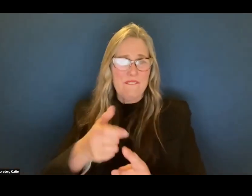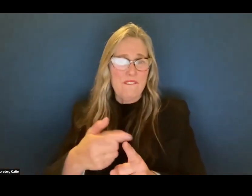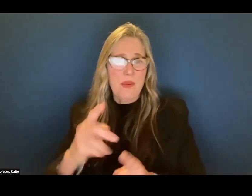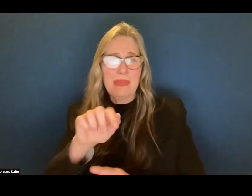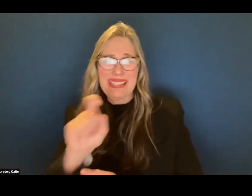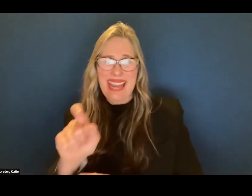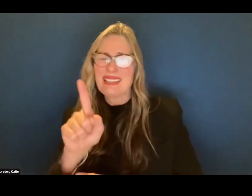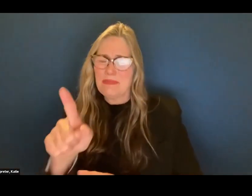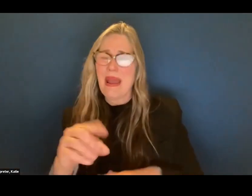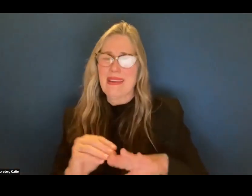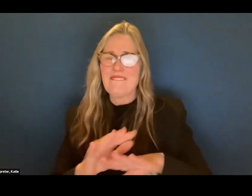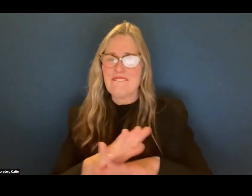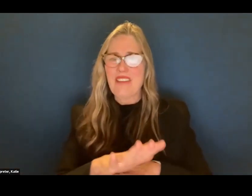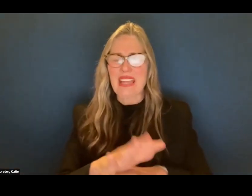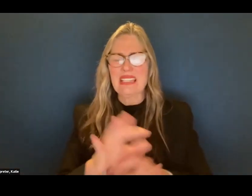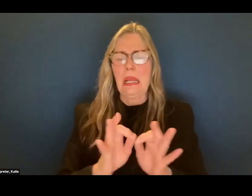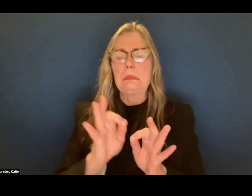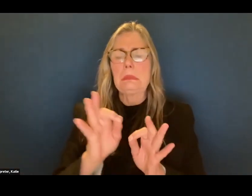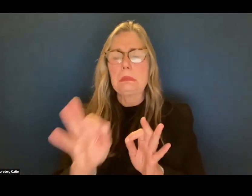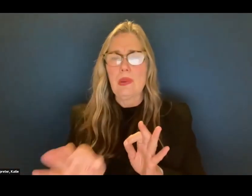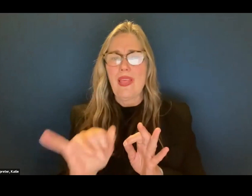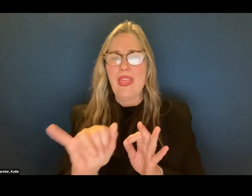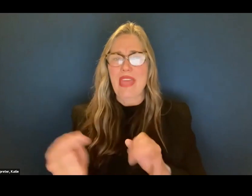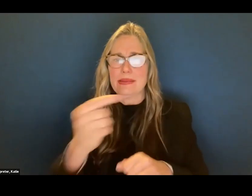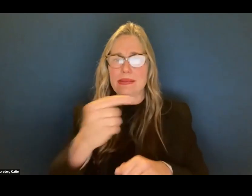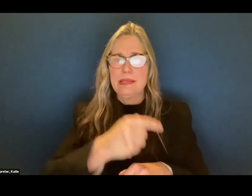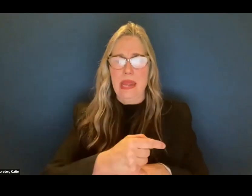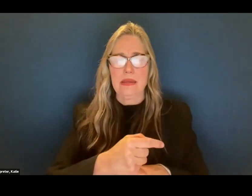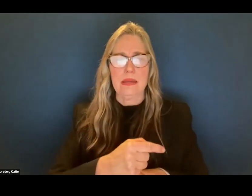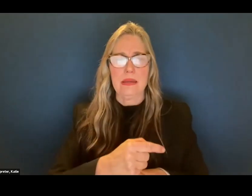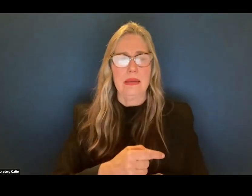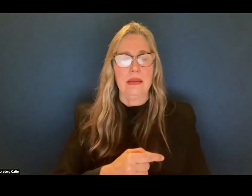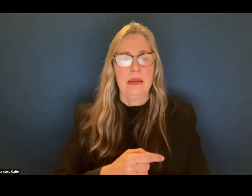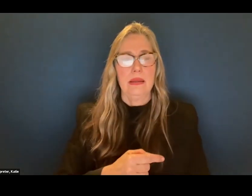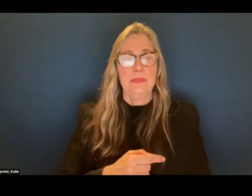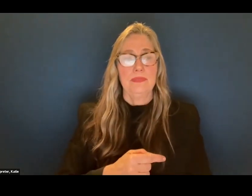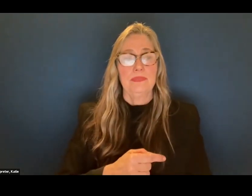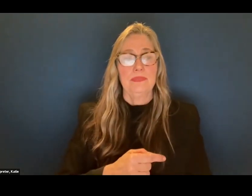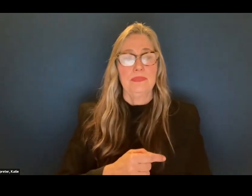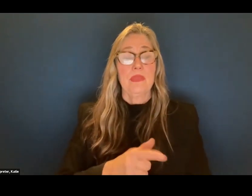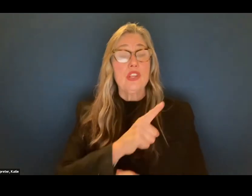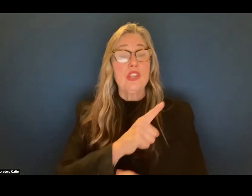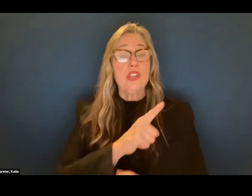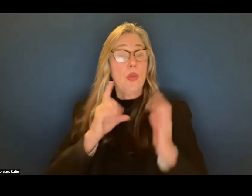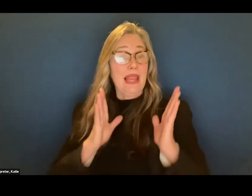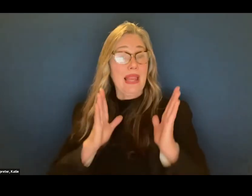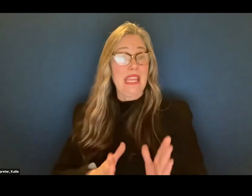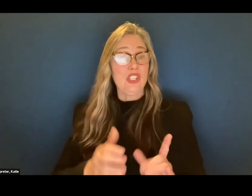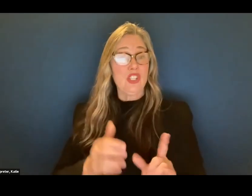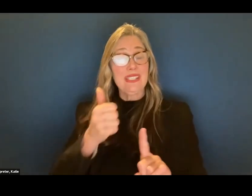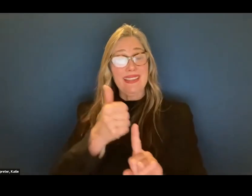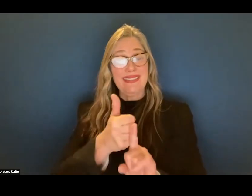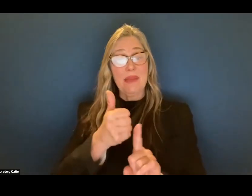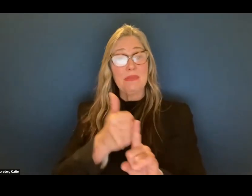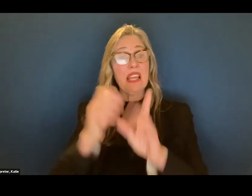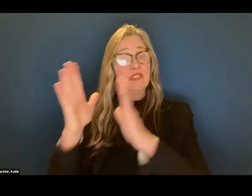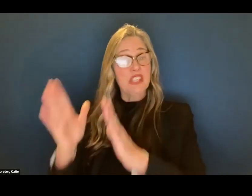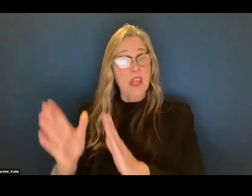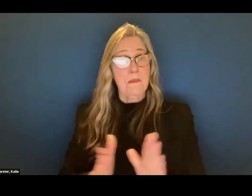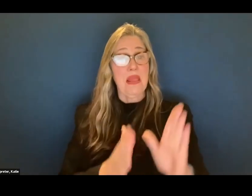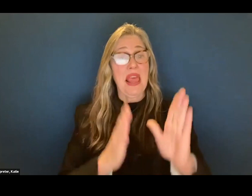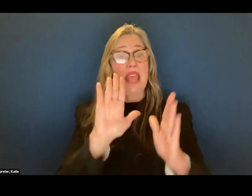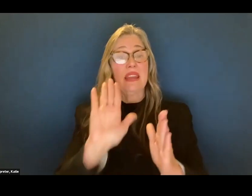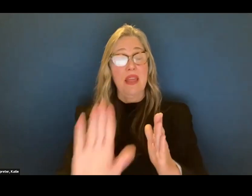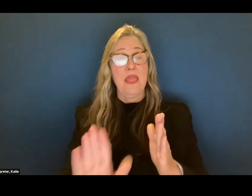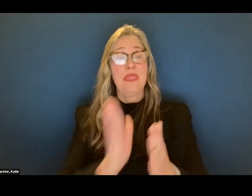effect. So then what happens is the legislators also put together their budgets. So